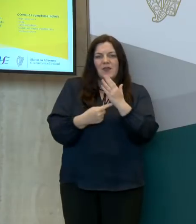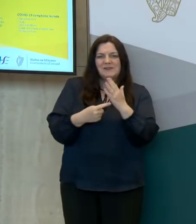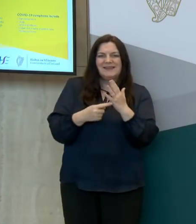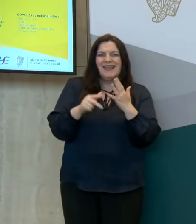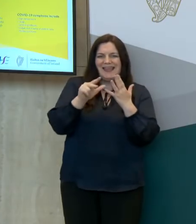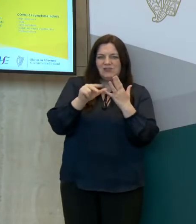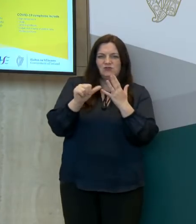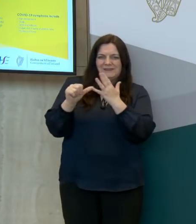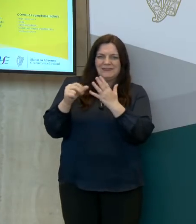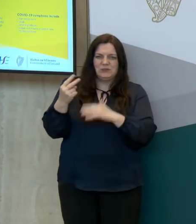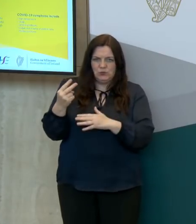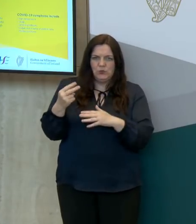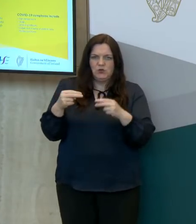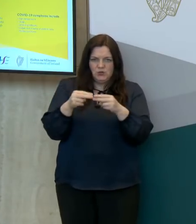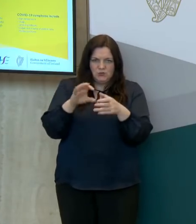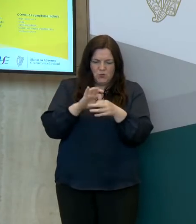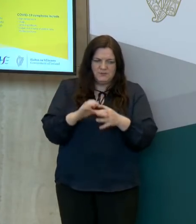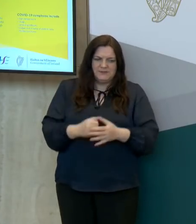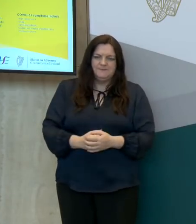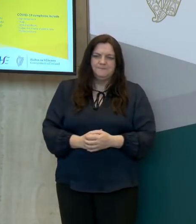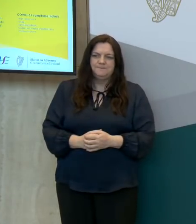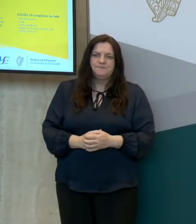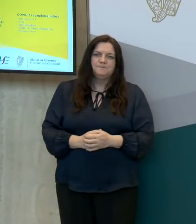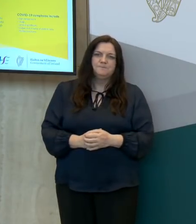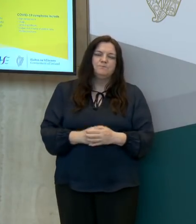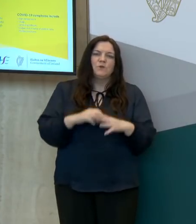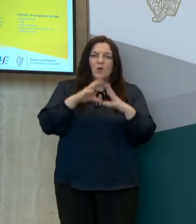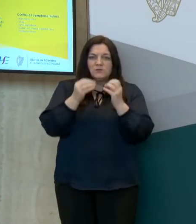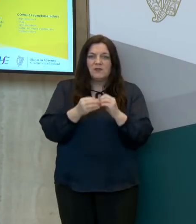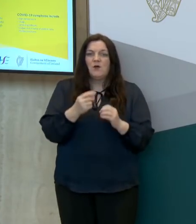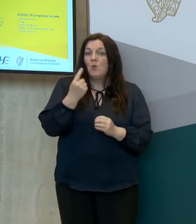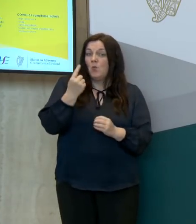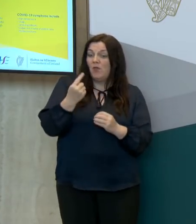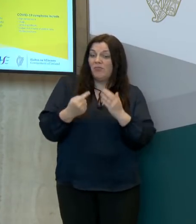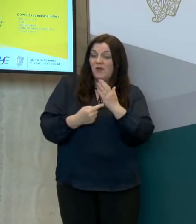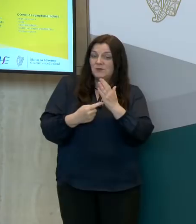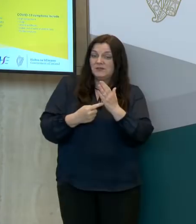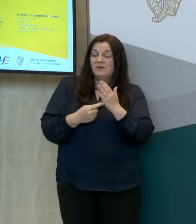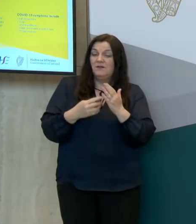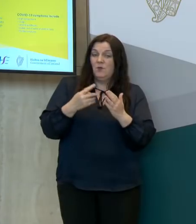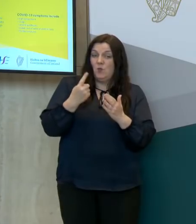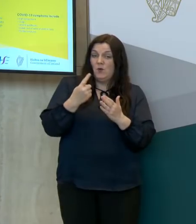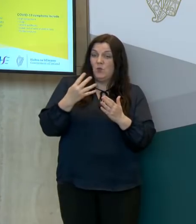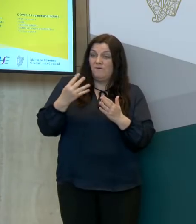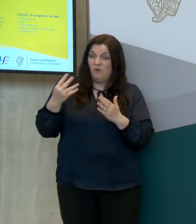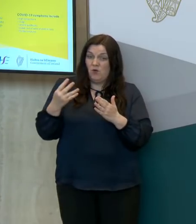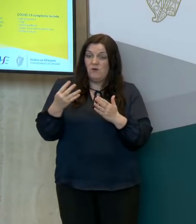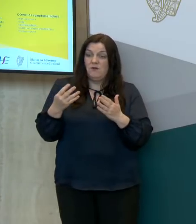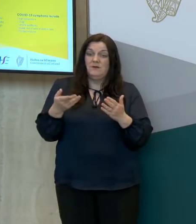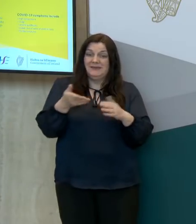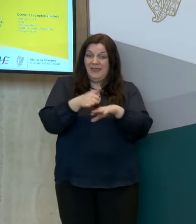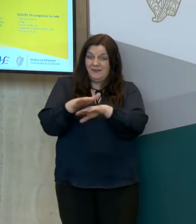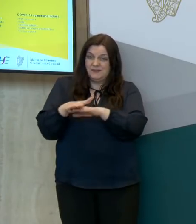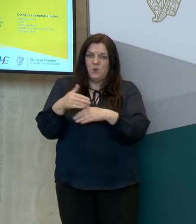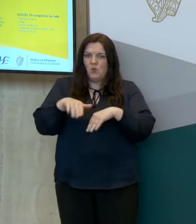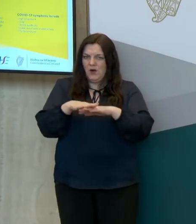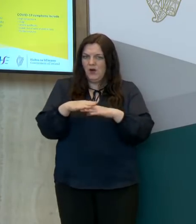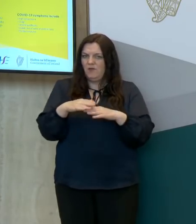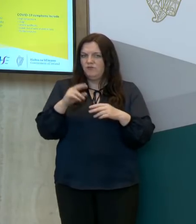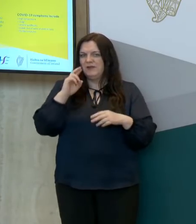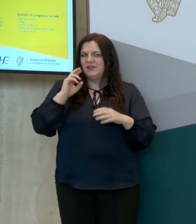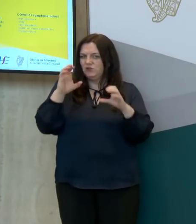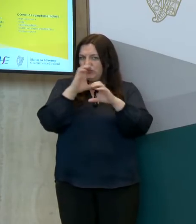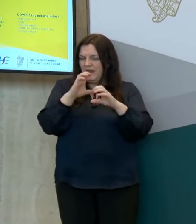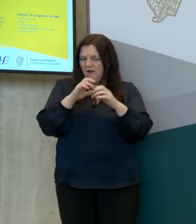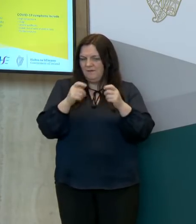5,862 have been in nursing homes. There have been 1,114 deaths associated with outbreaks in residential care